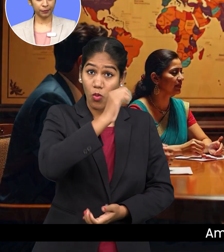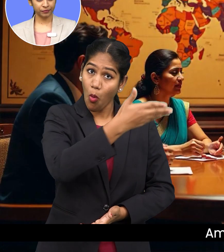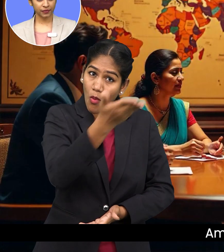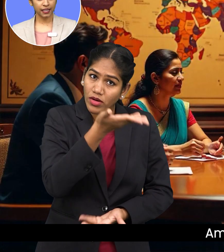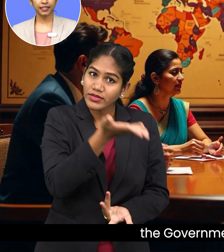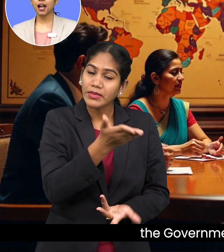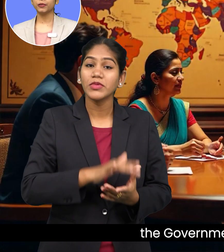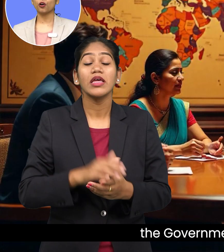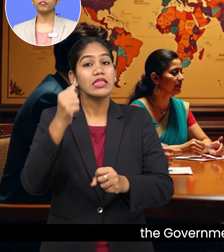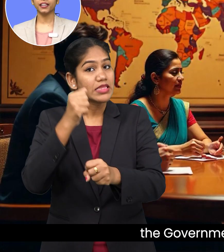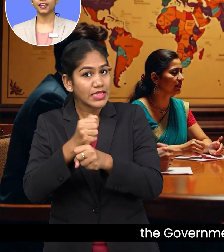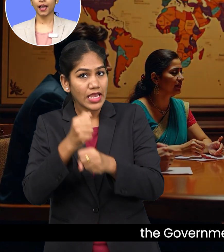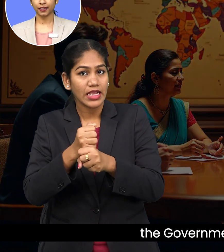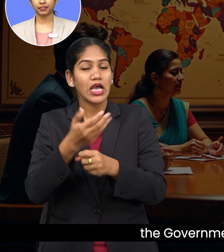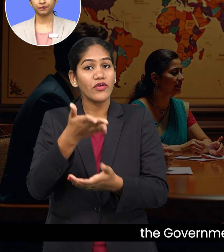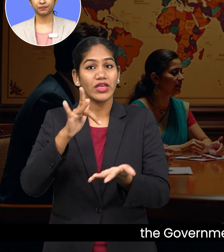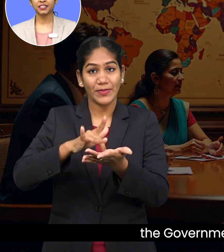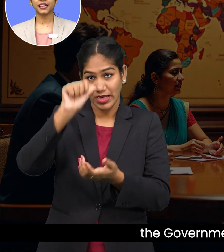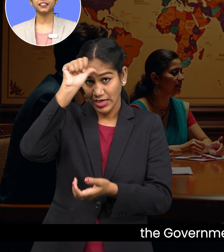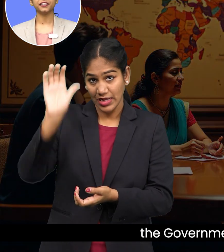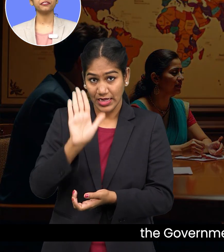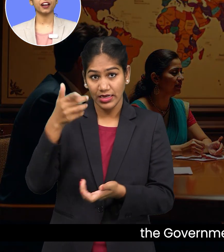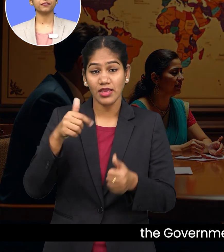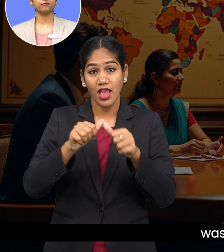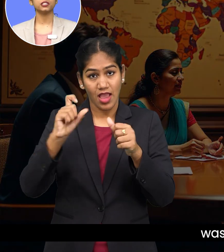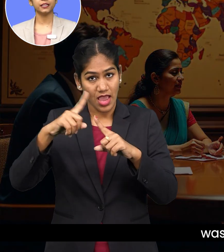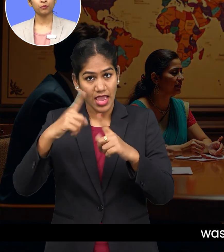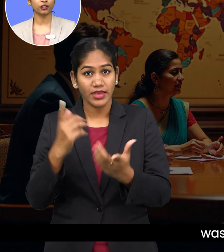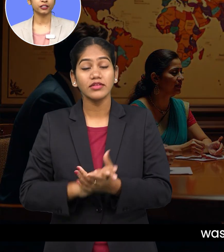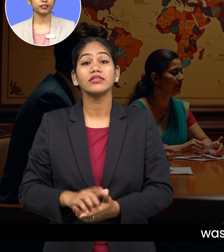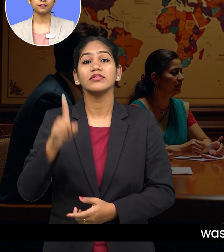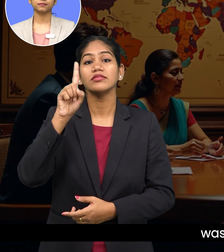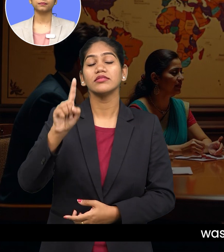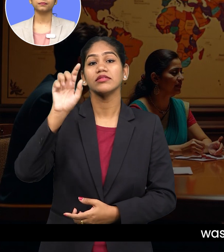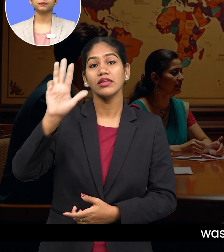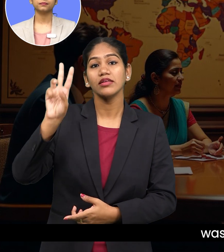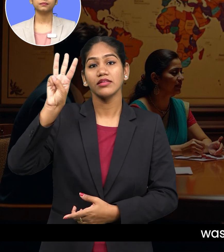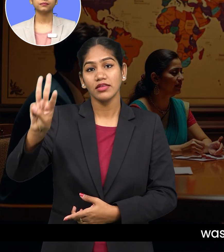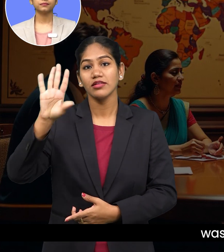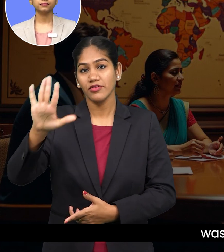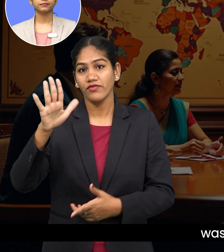Among them, the Government of India Act 1935 was important.